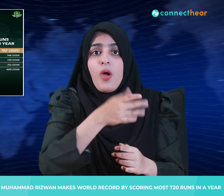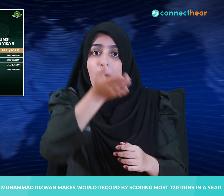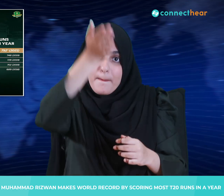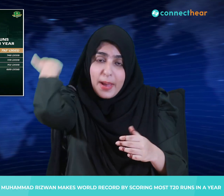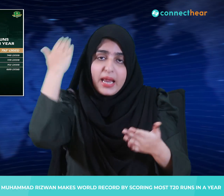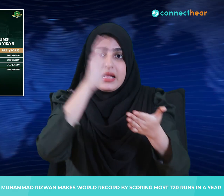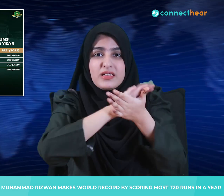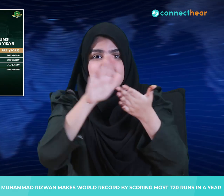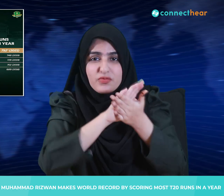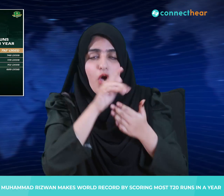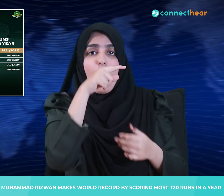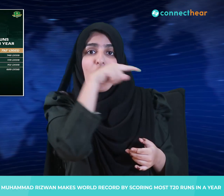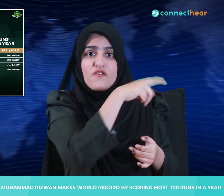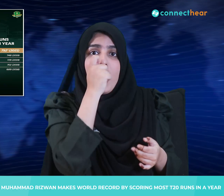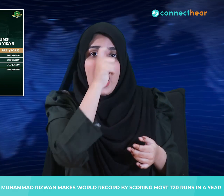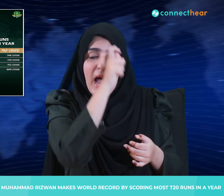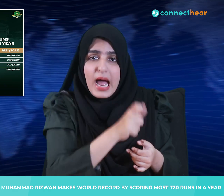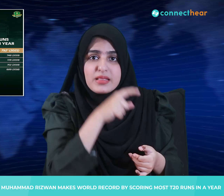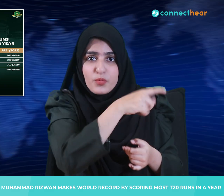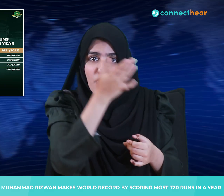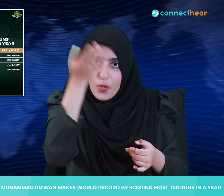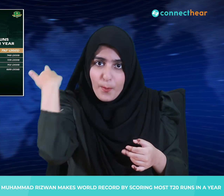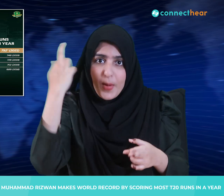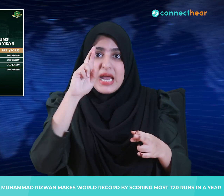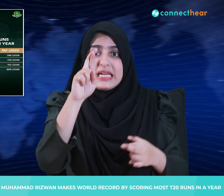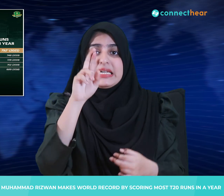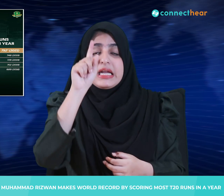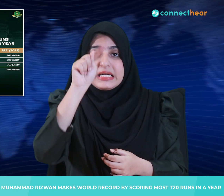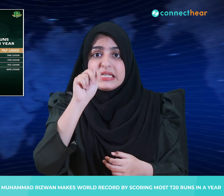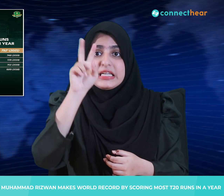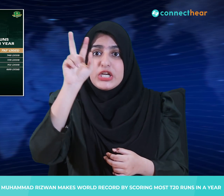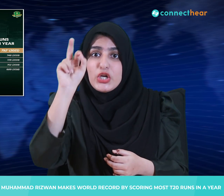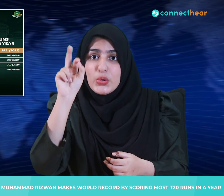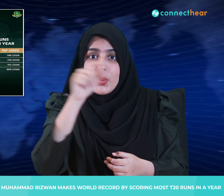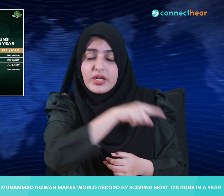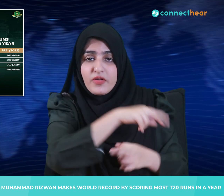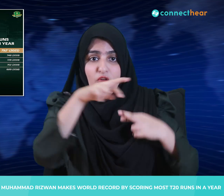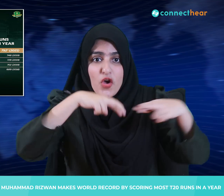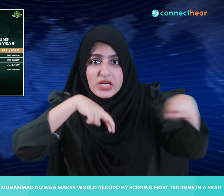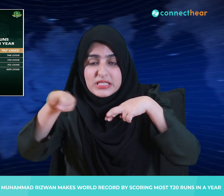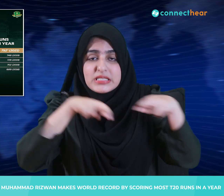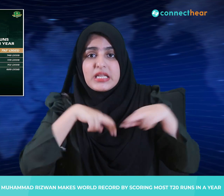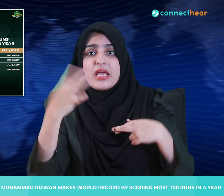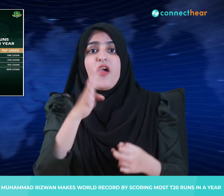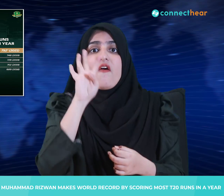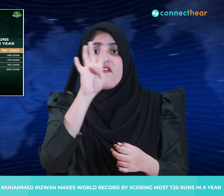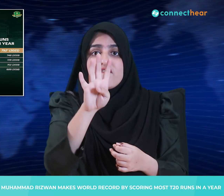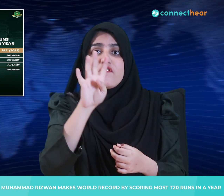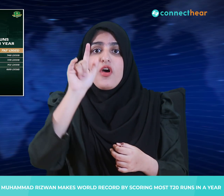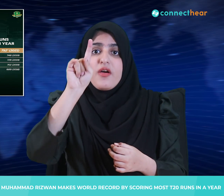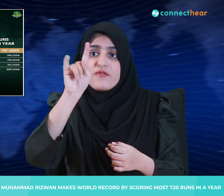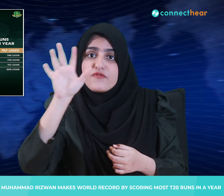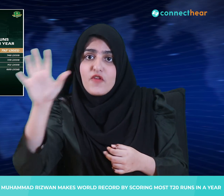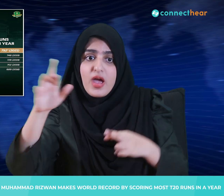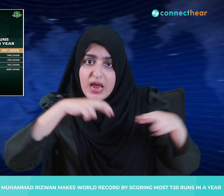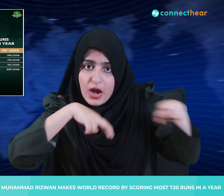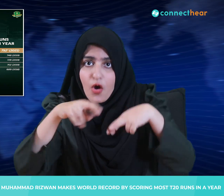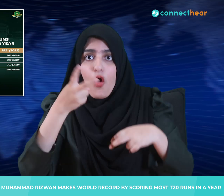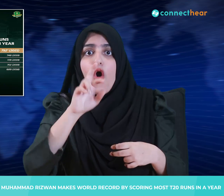was the record holder as the leading T20I run scorer by scoring 415 runs in 8